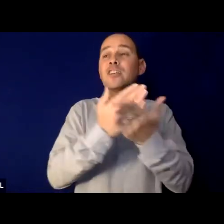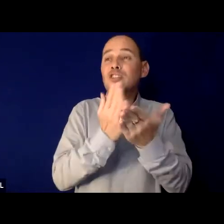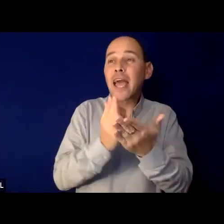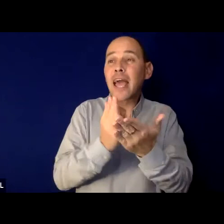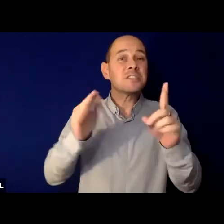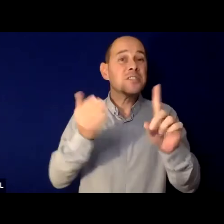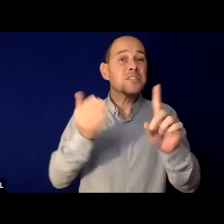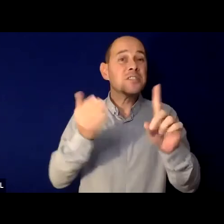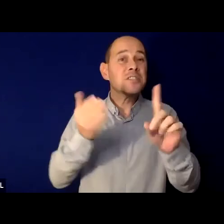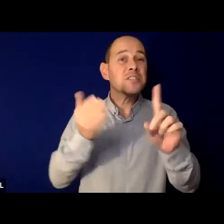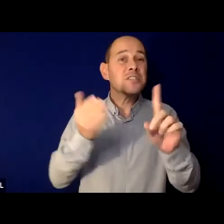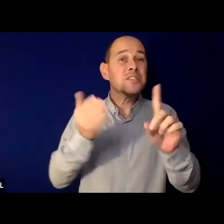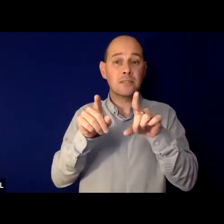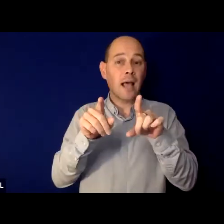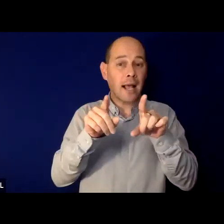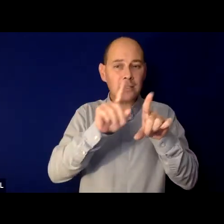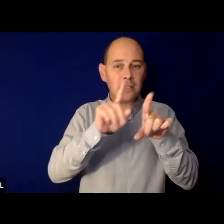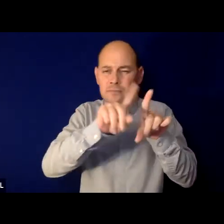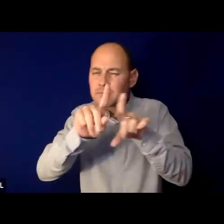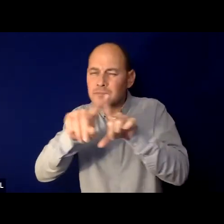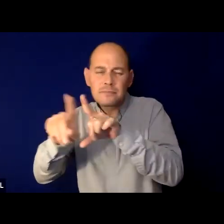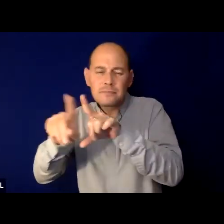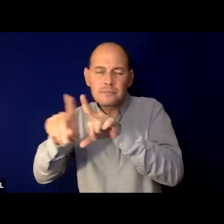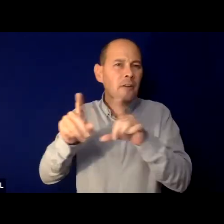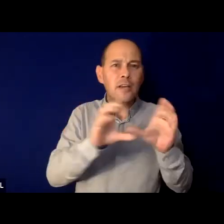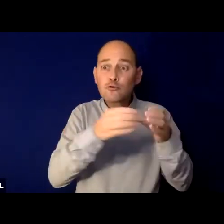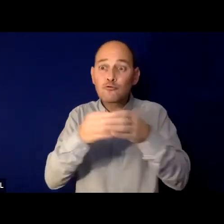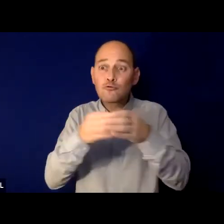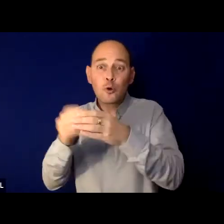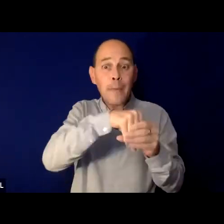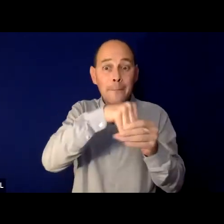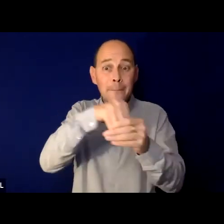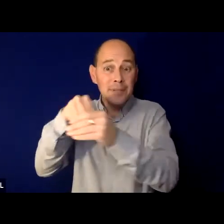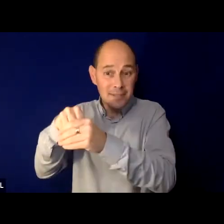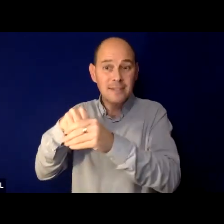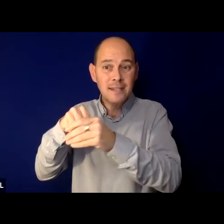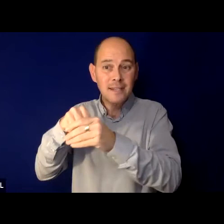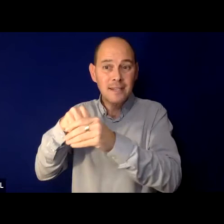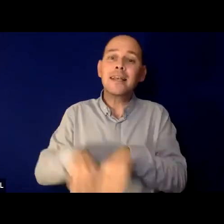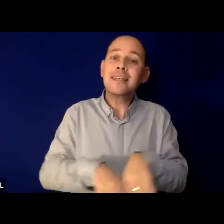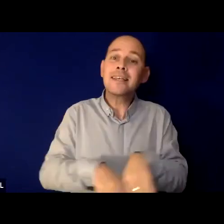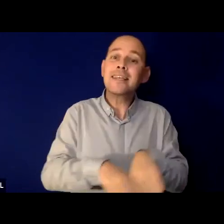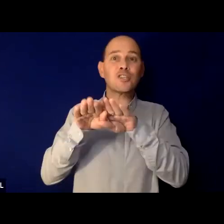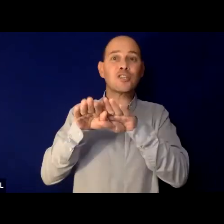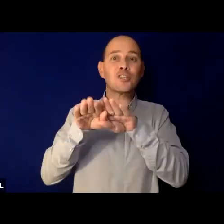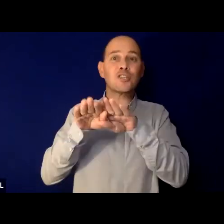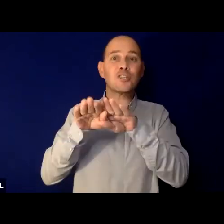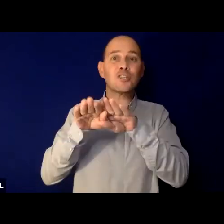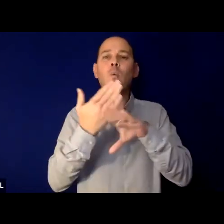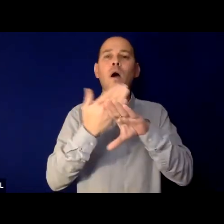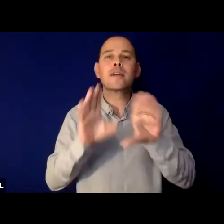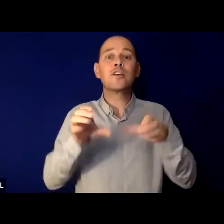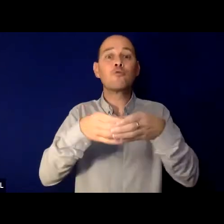also St. Paul Millennium and Medical College were members of this National Technical Working Groups.